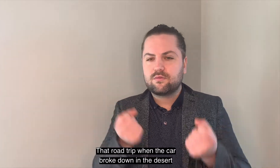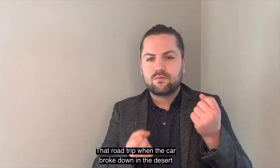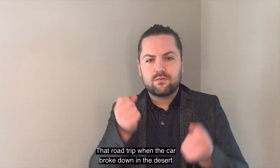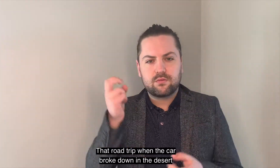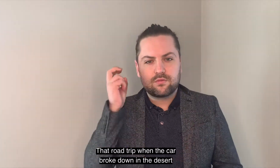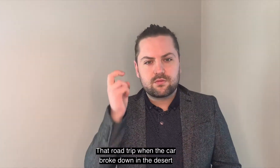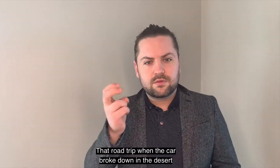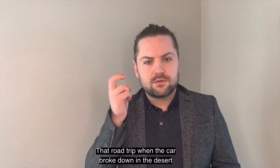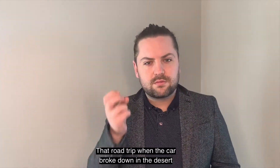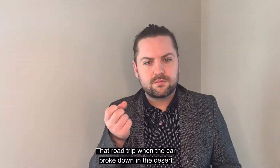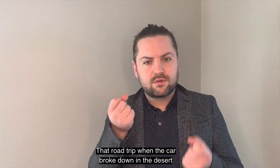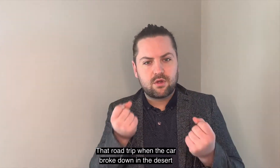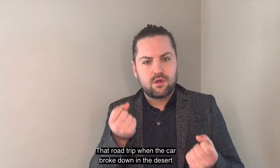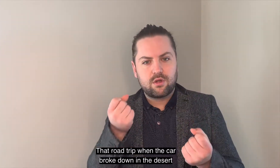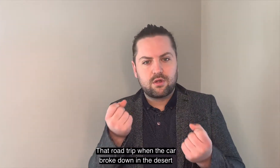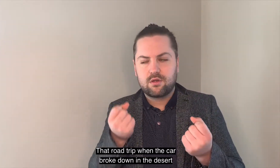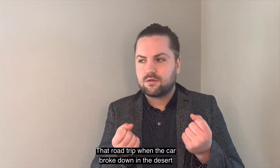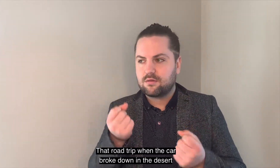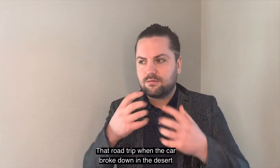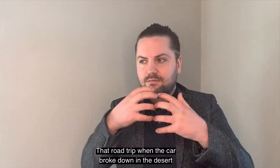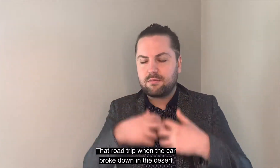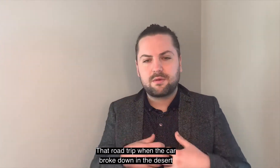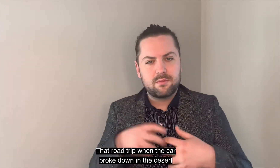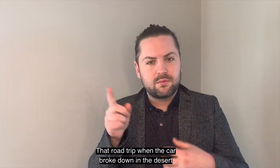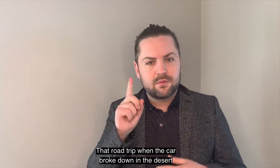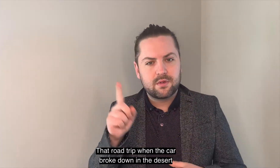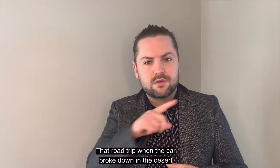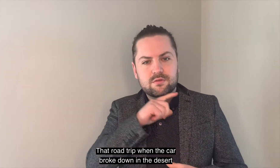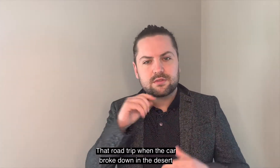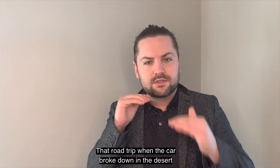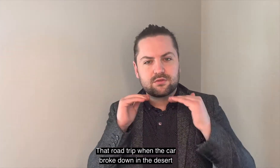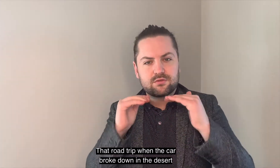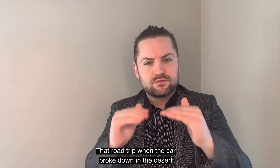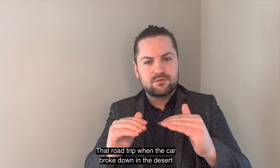That road trip, when the car broke down in the desert,